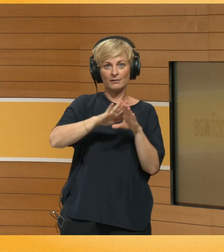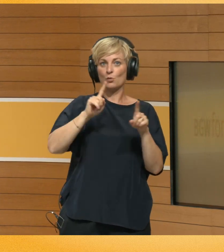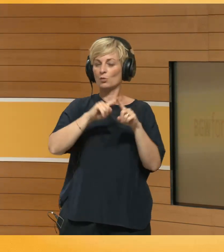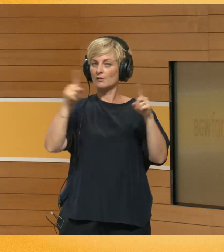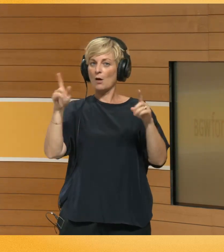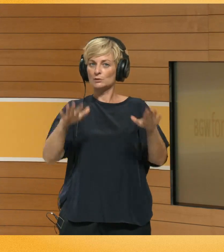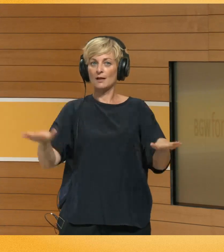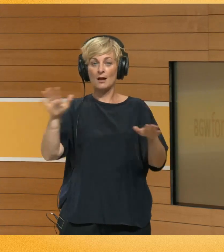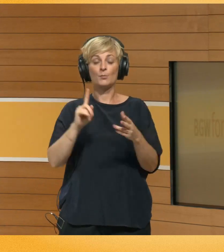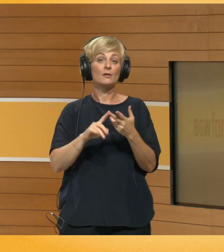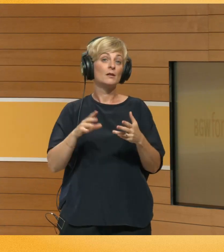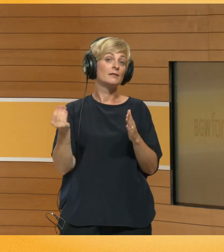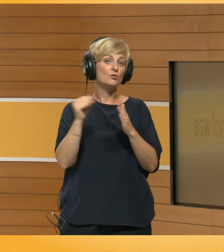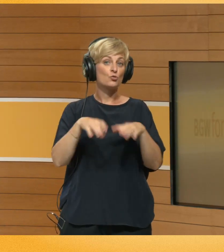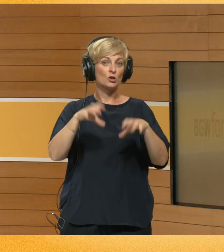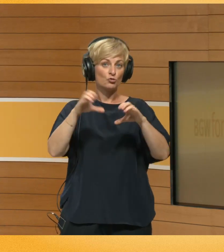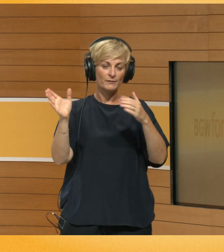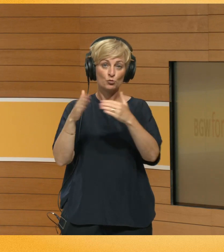being taken.